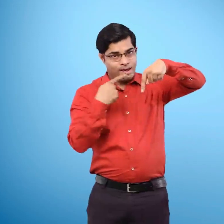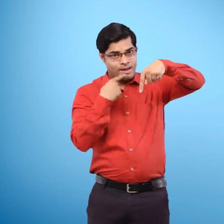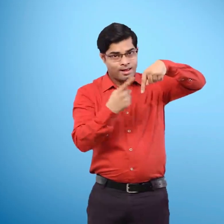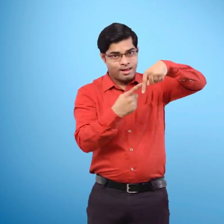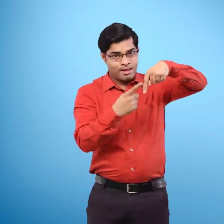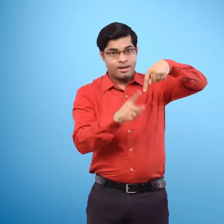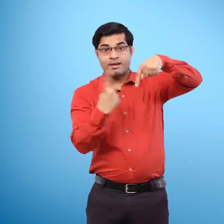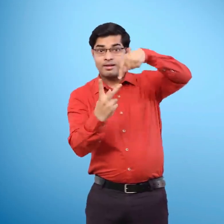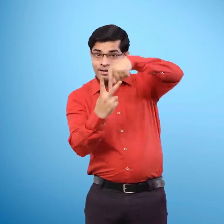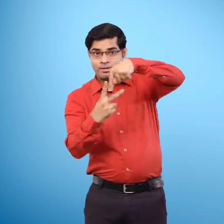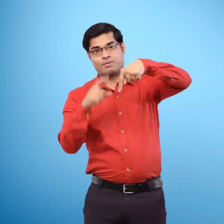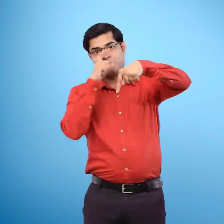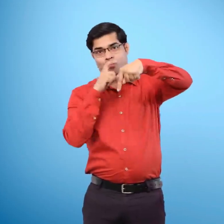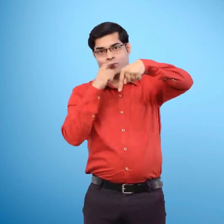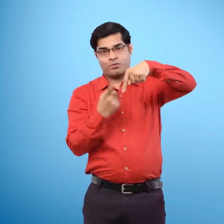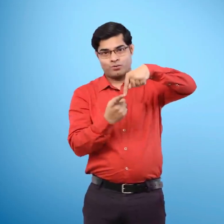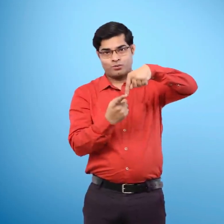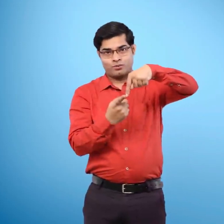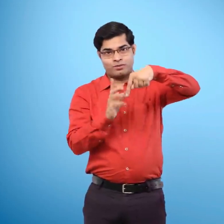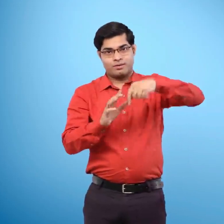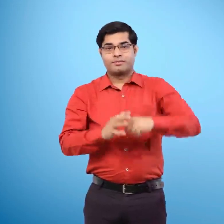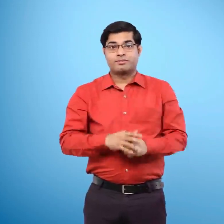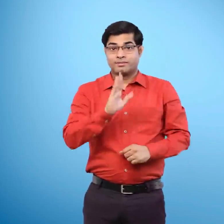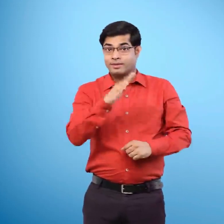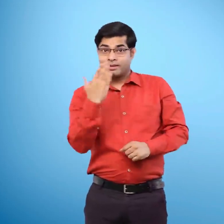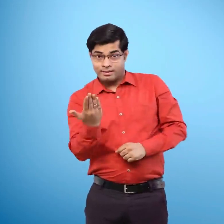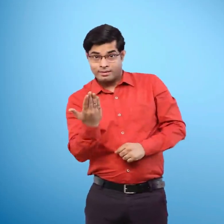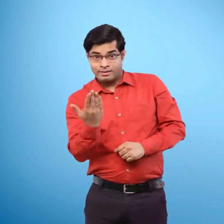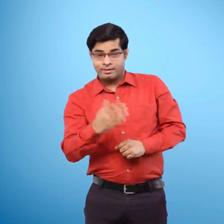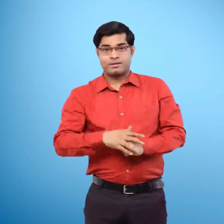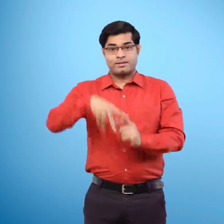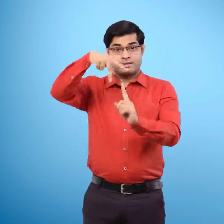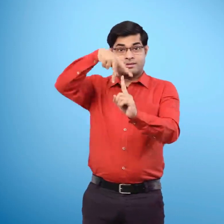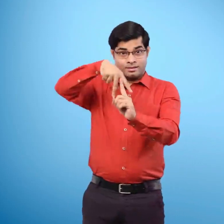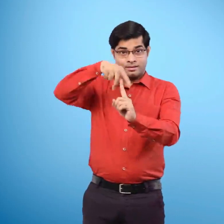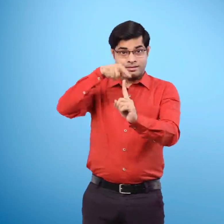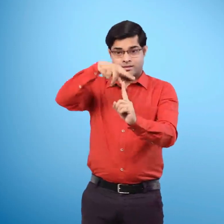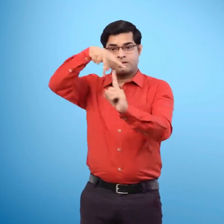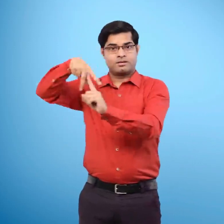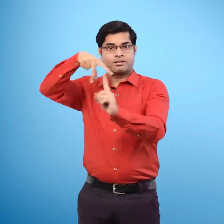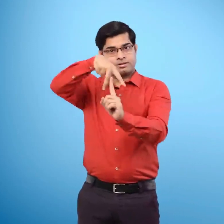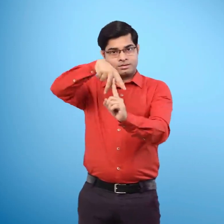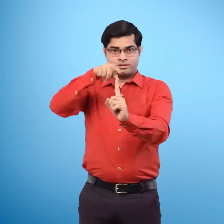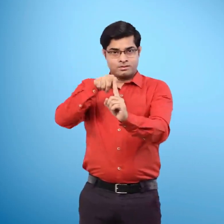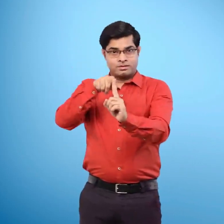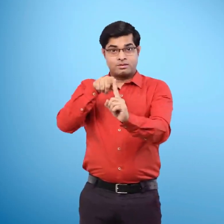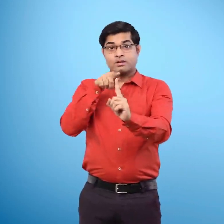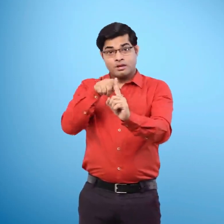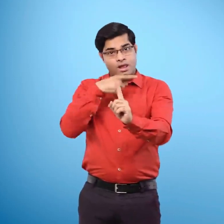Red and blue arrow placed side by side pointing downwards. Box 3. Red